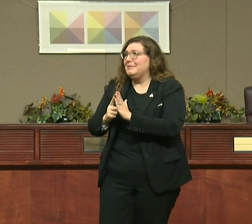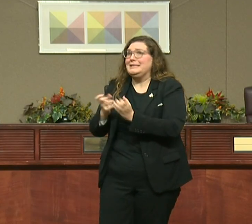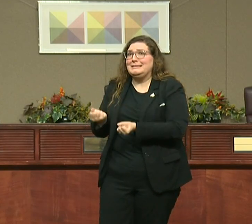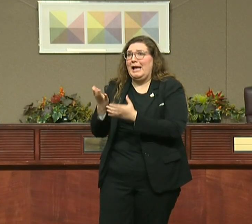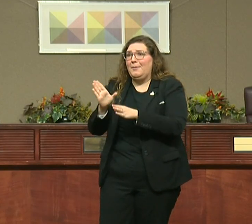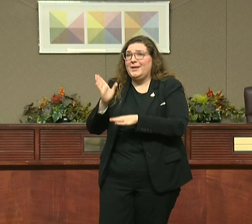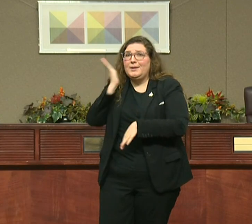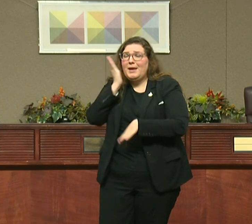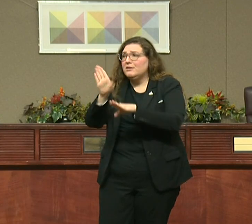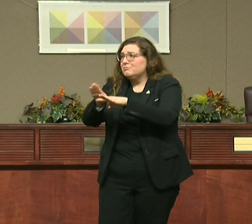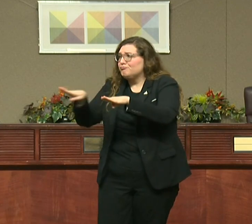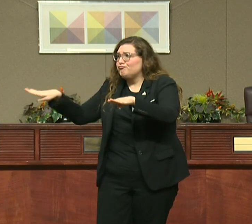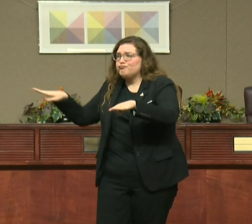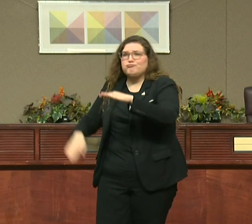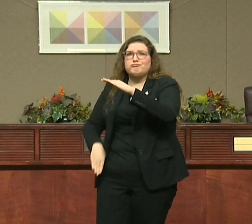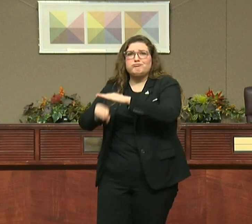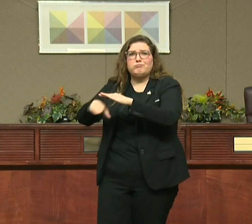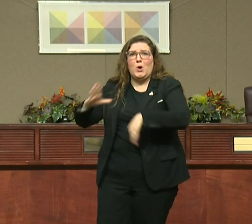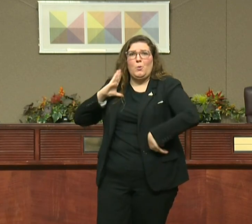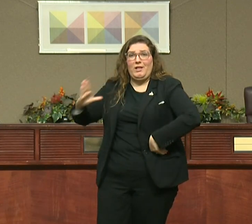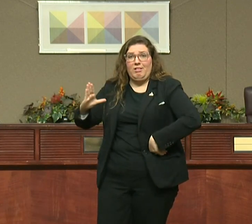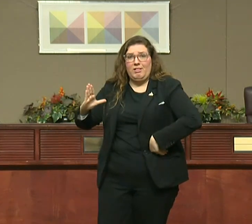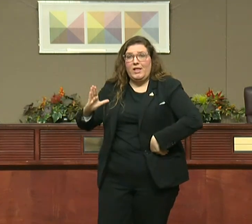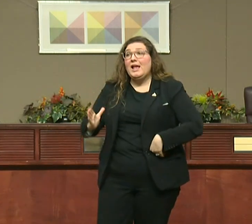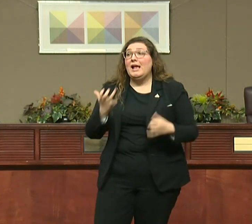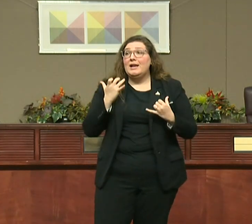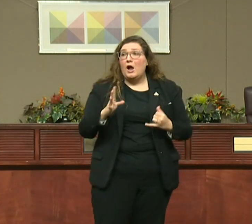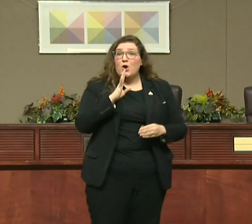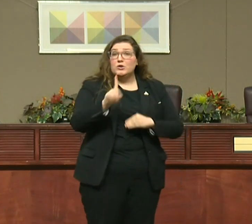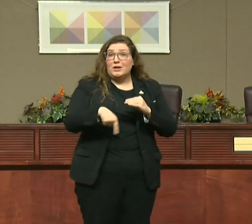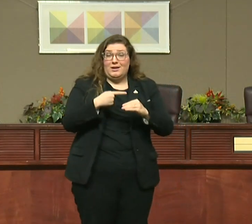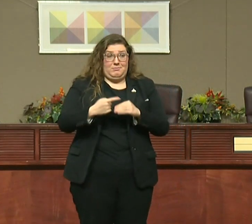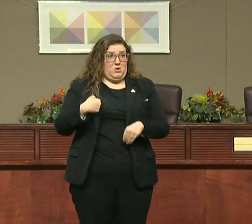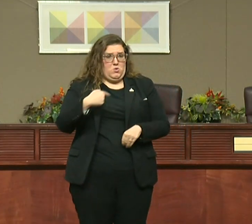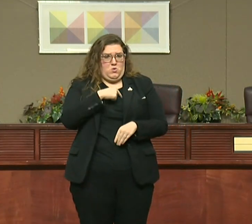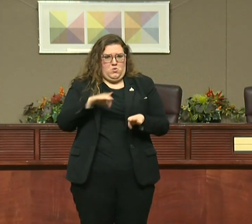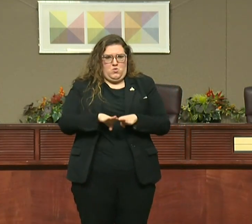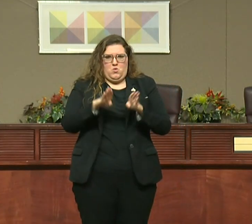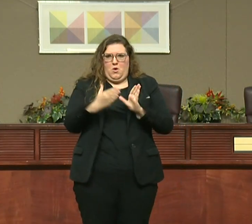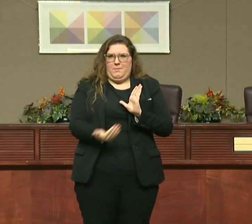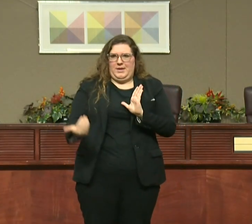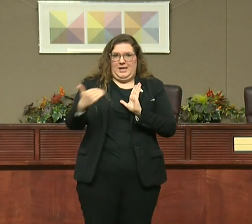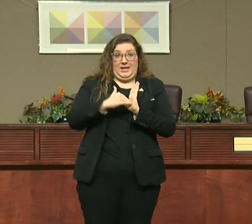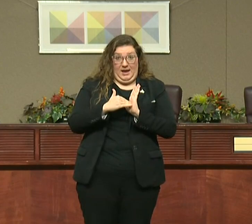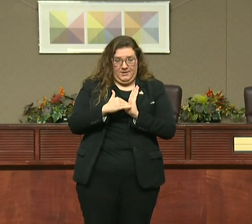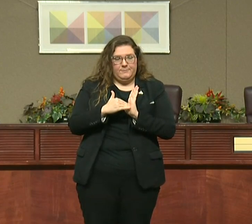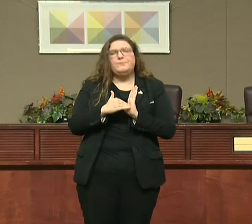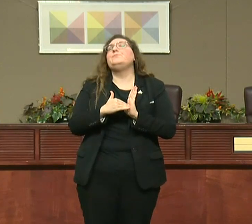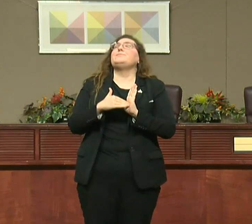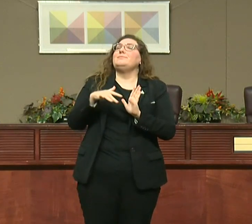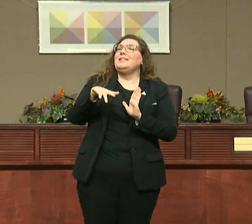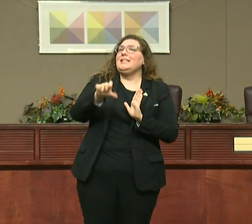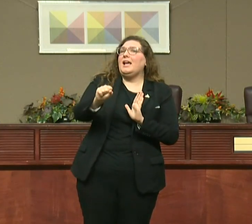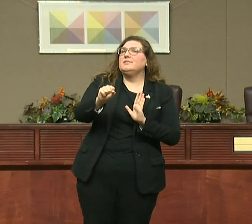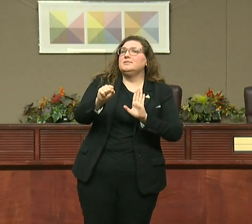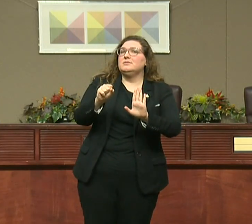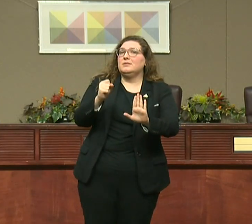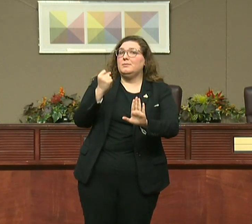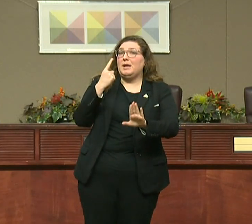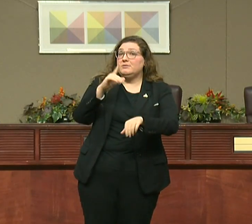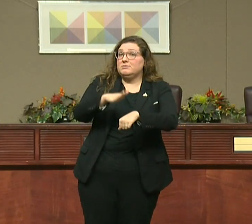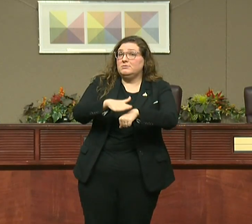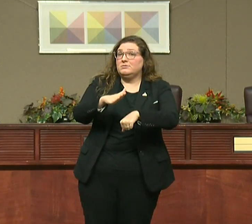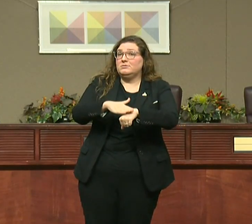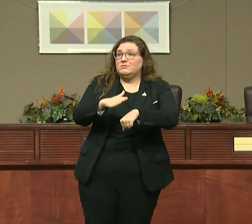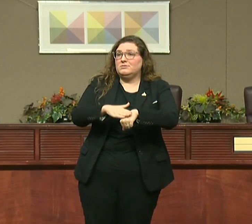with reopening, as we have that conversation, the backdrop of it is this is still a healthcare crisis